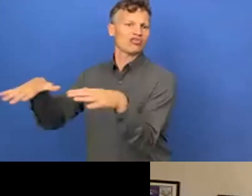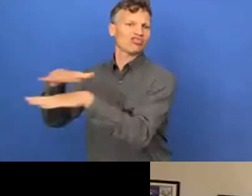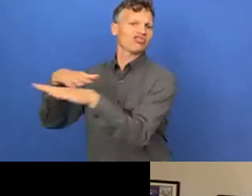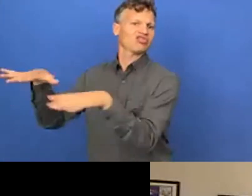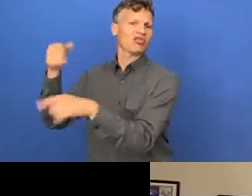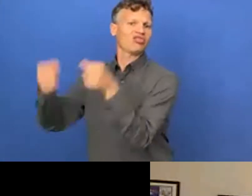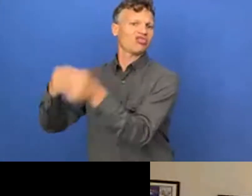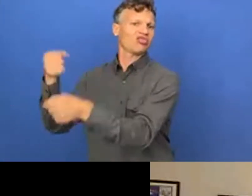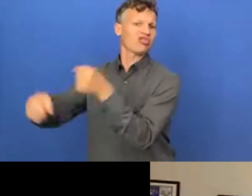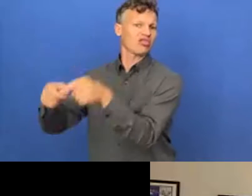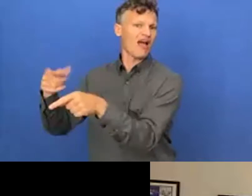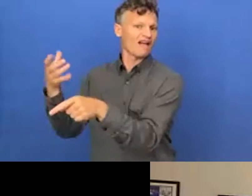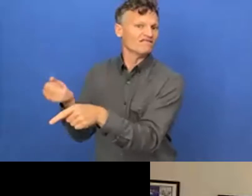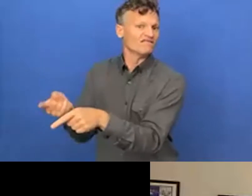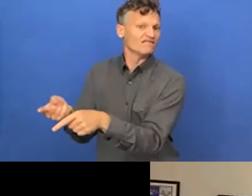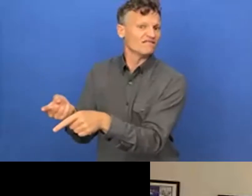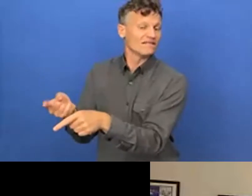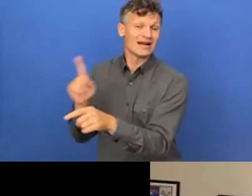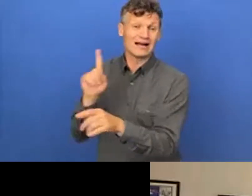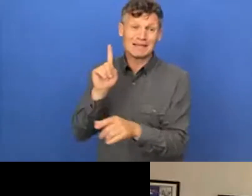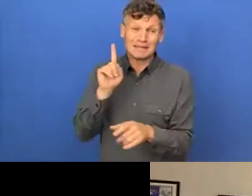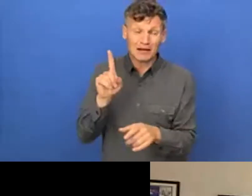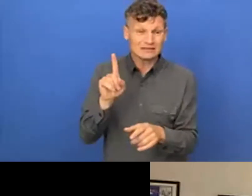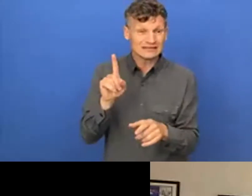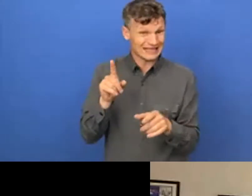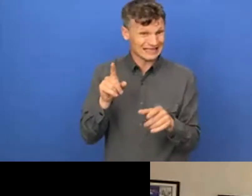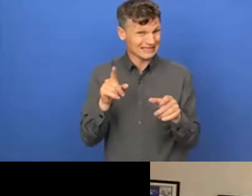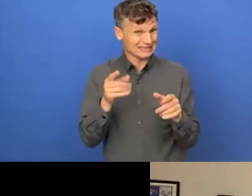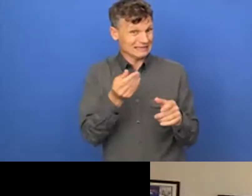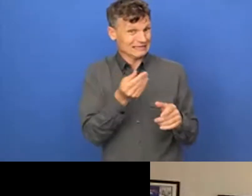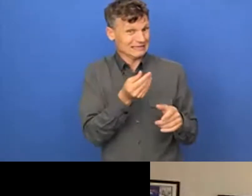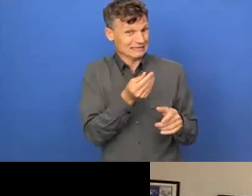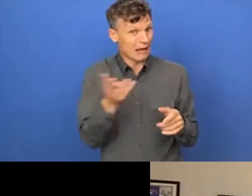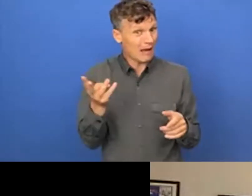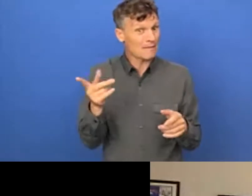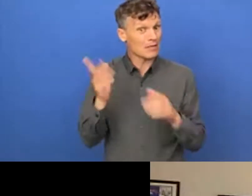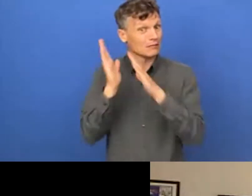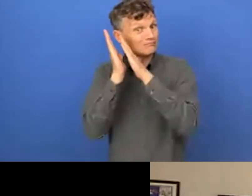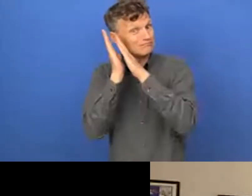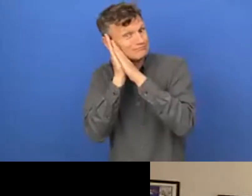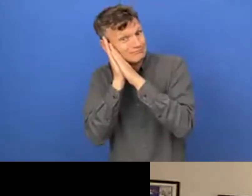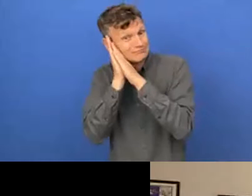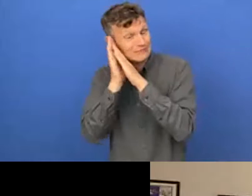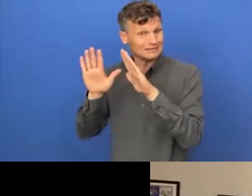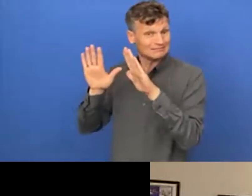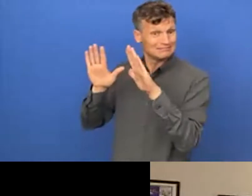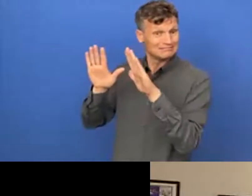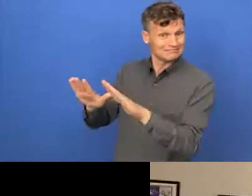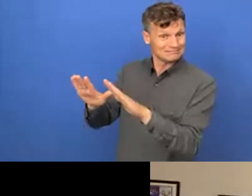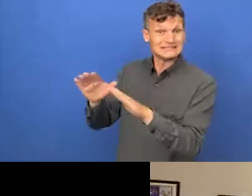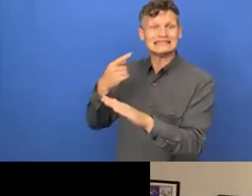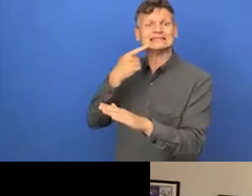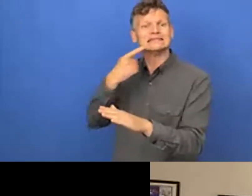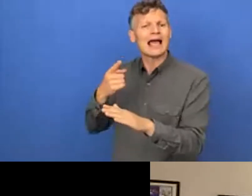To a lesser degree, the same may be true of students in residential settings that are termed schools. But I will